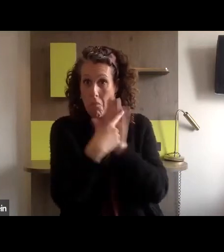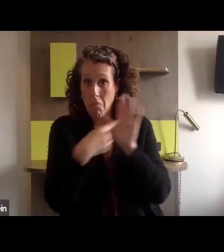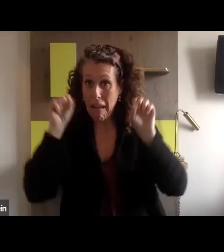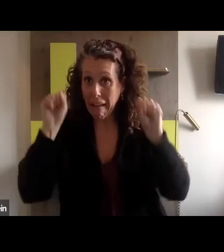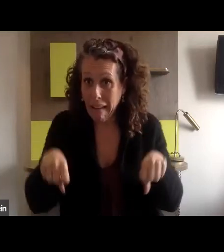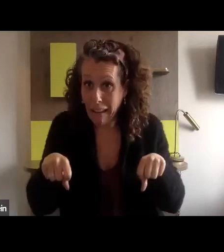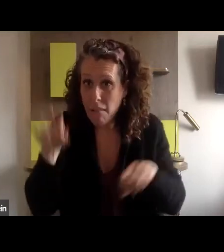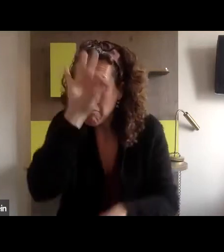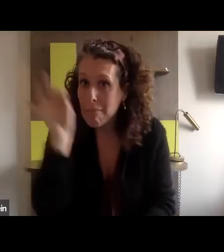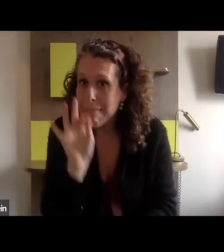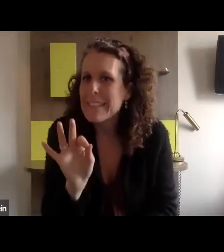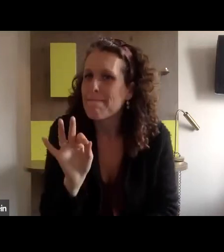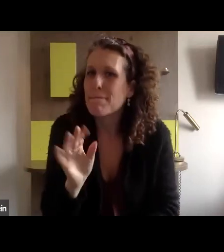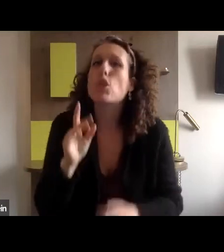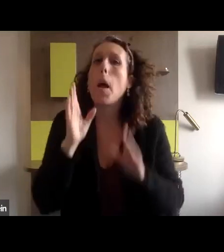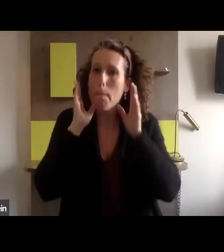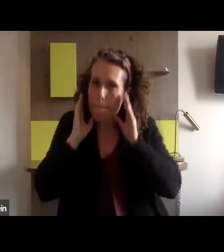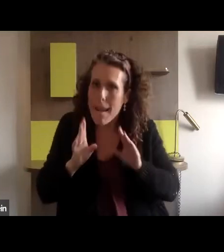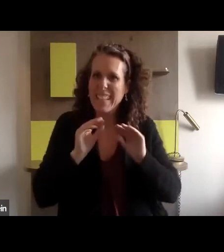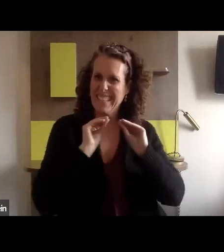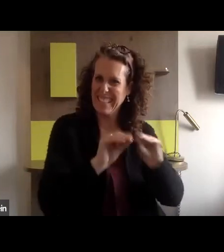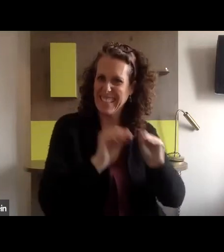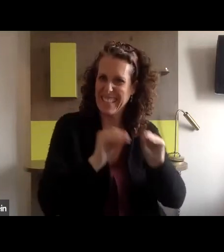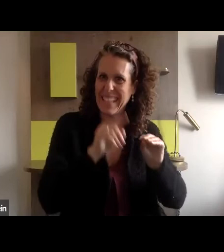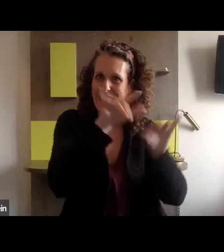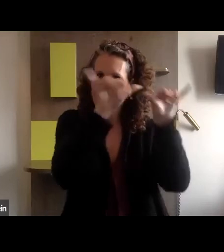So the system needs to be trained what the reference is.